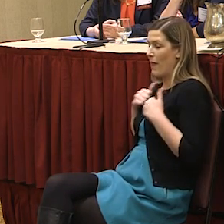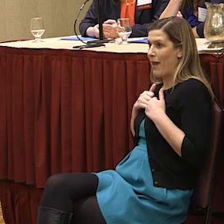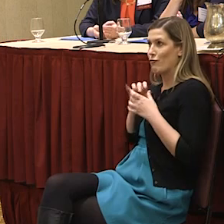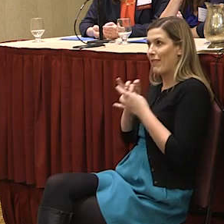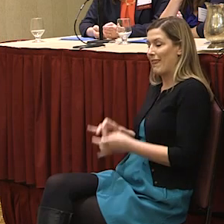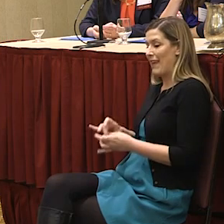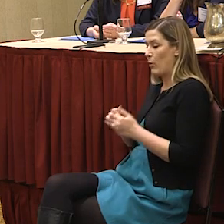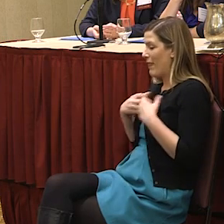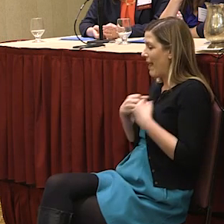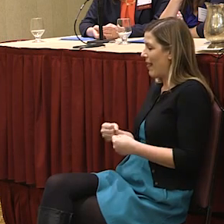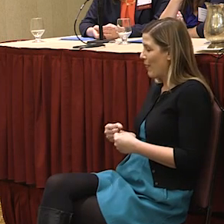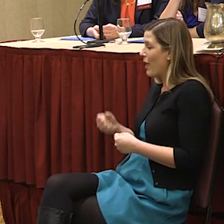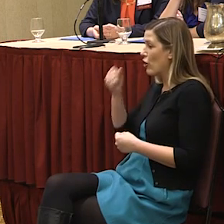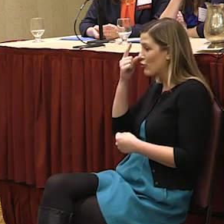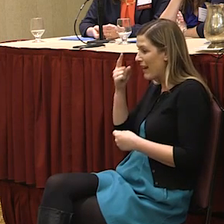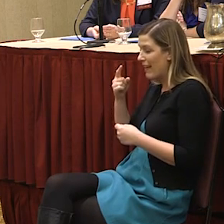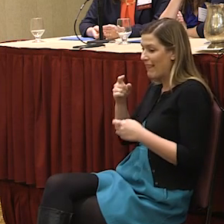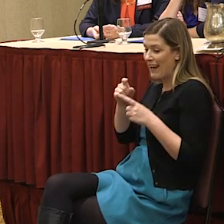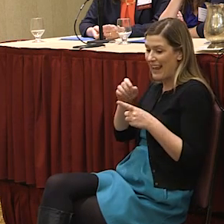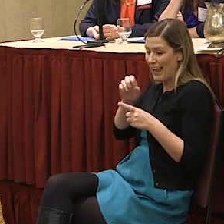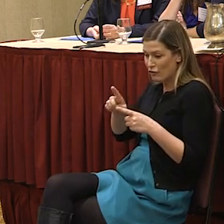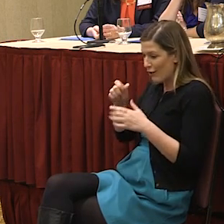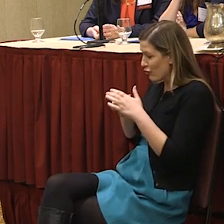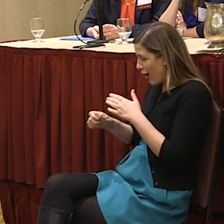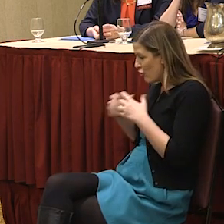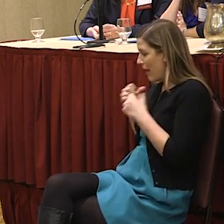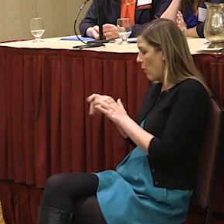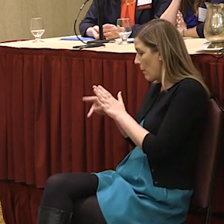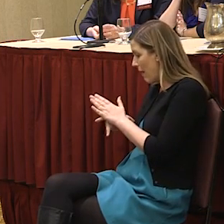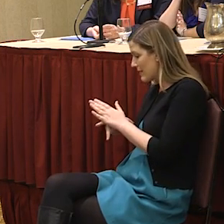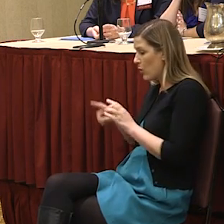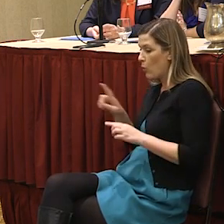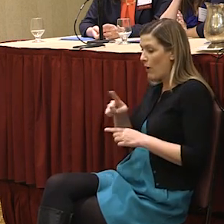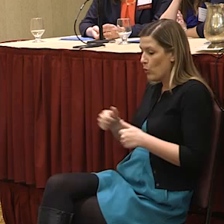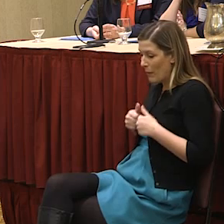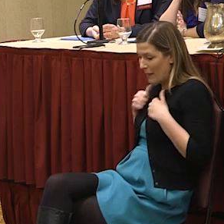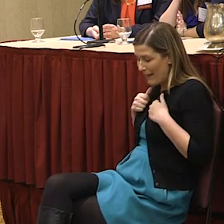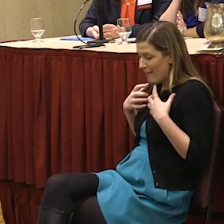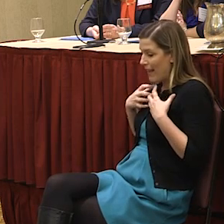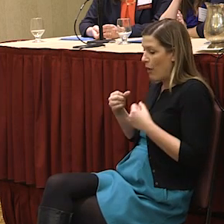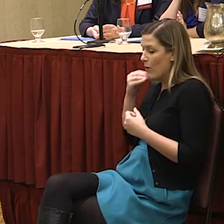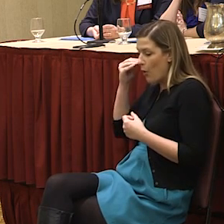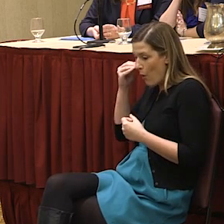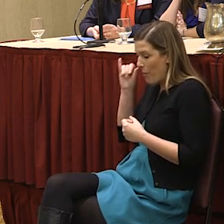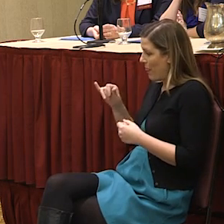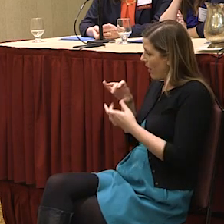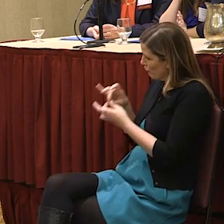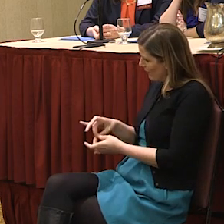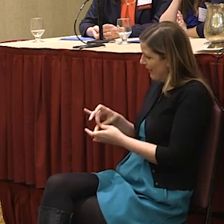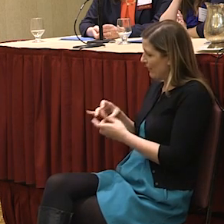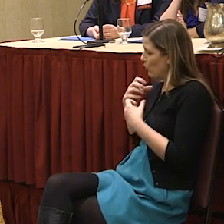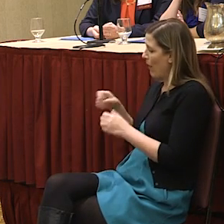So, understanding that education is health policy, understanding that, where you live, healthy homes is health